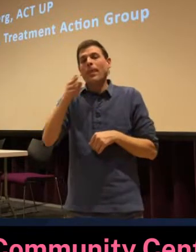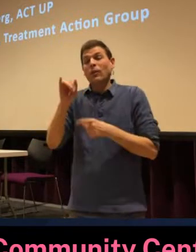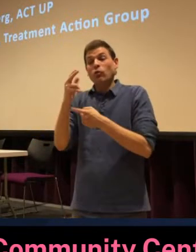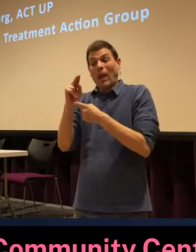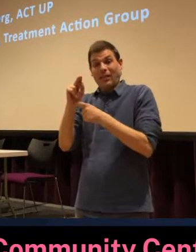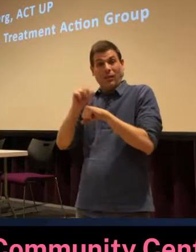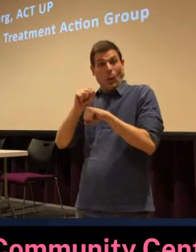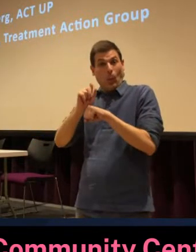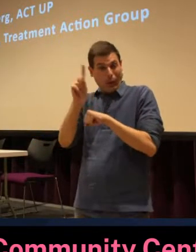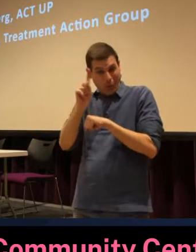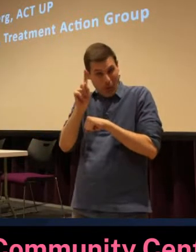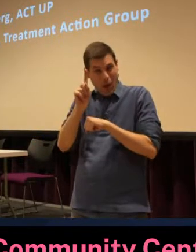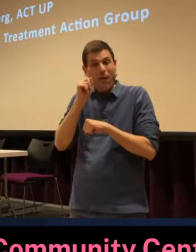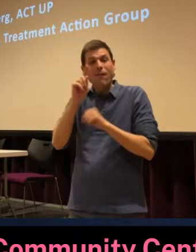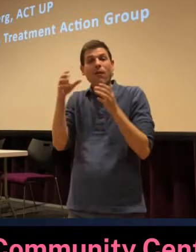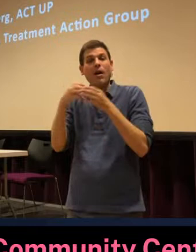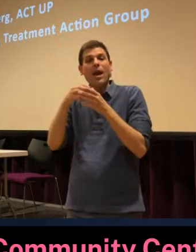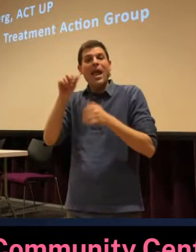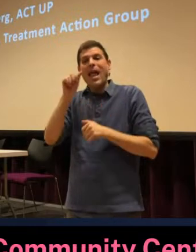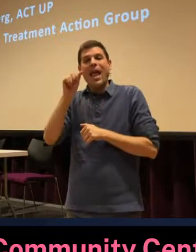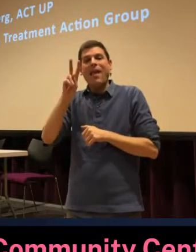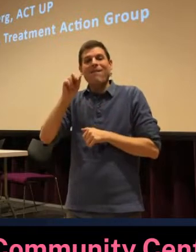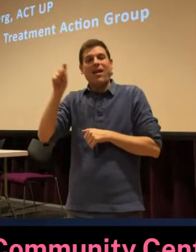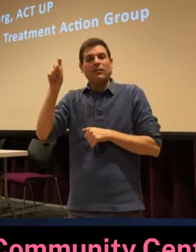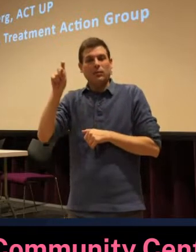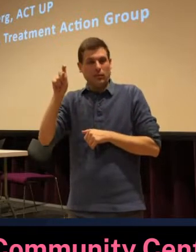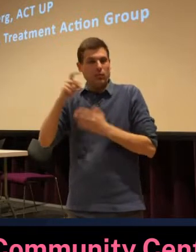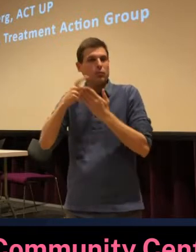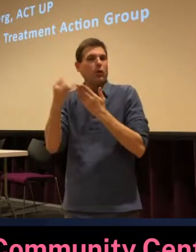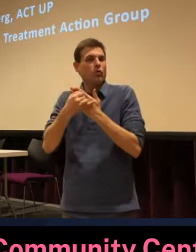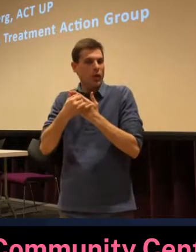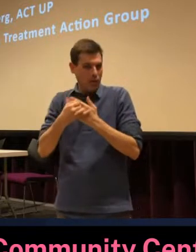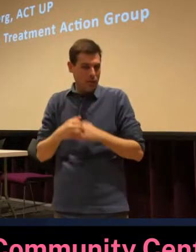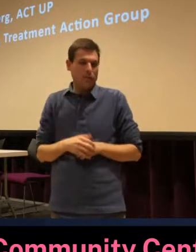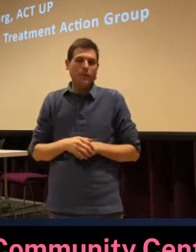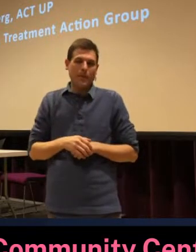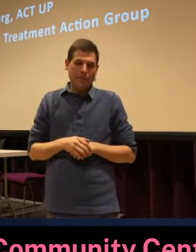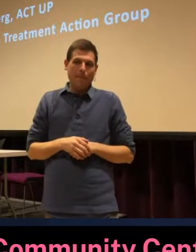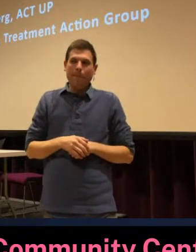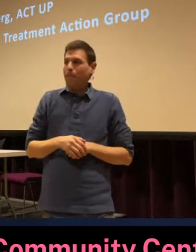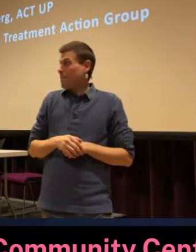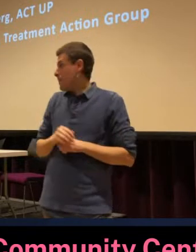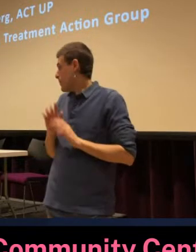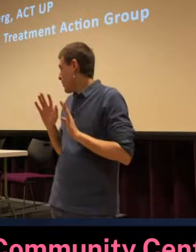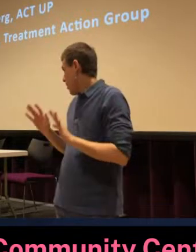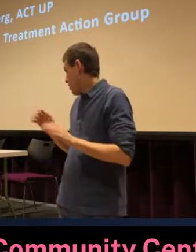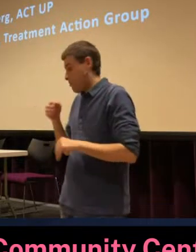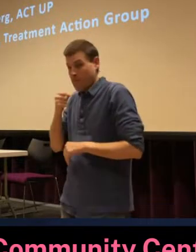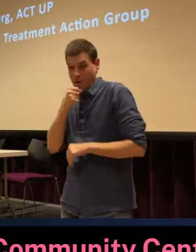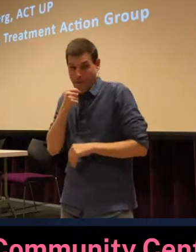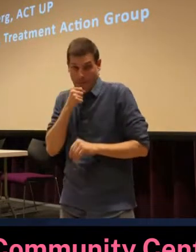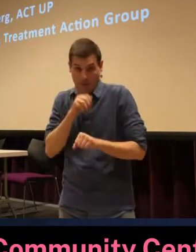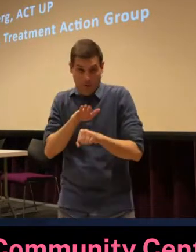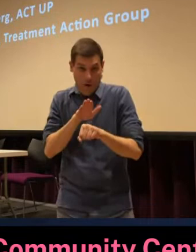employed with the AVAX project. And so I'm going to make sure their mics are